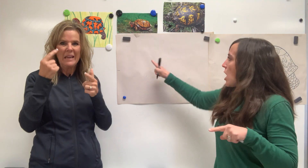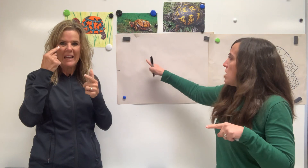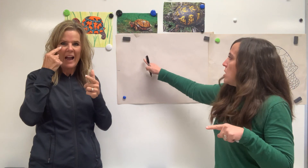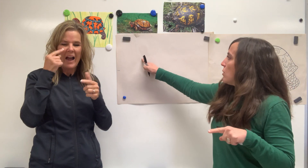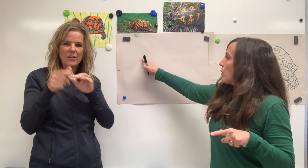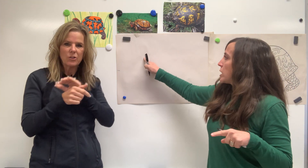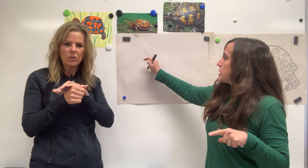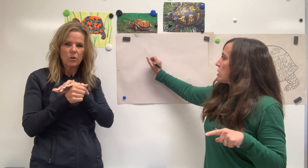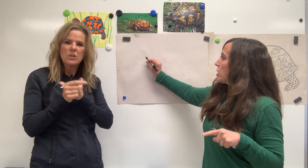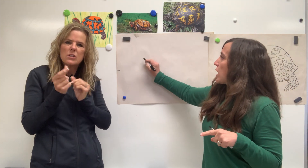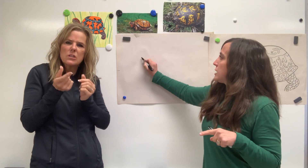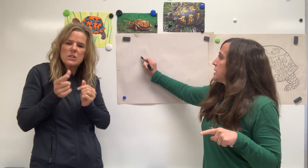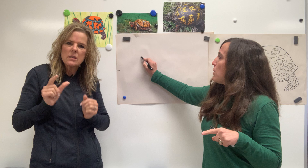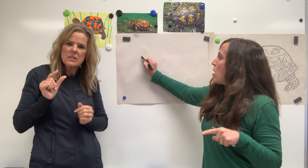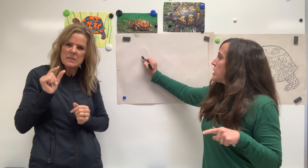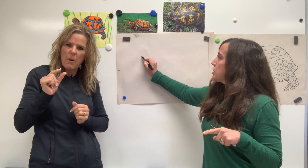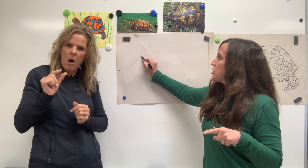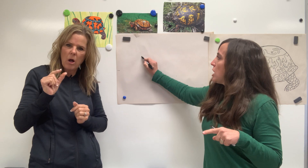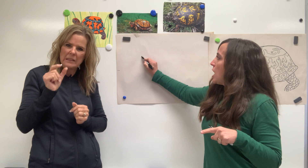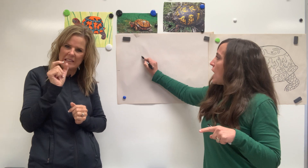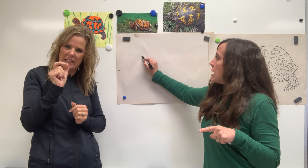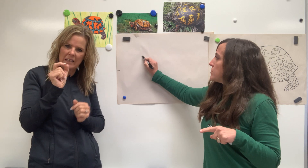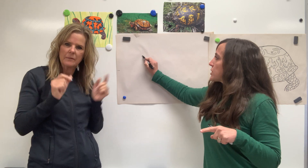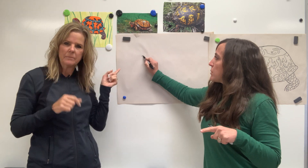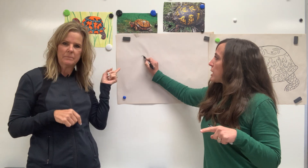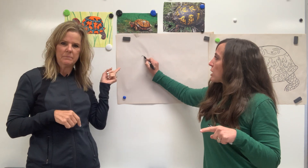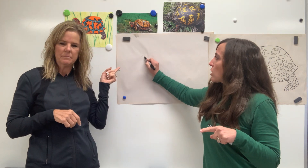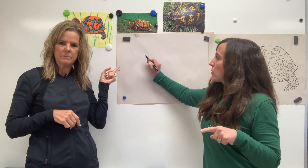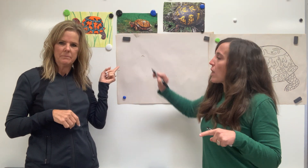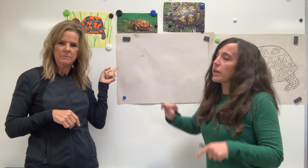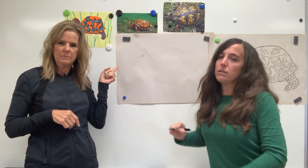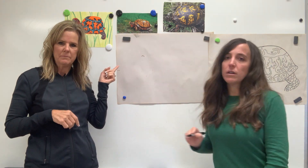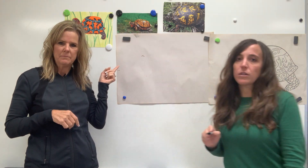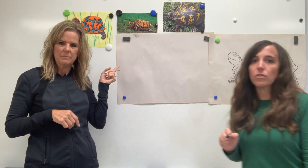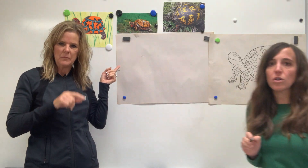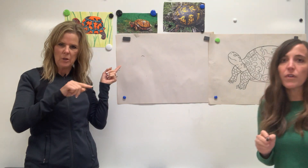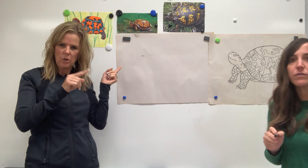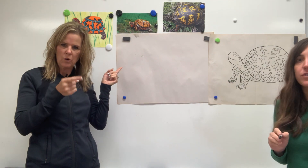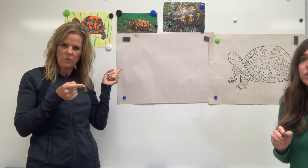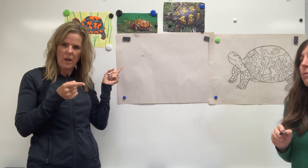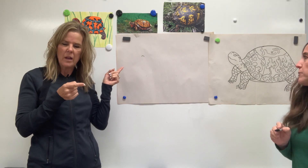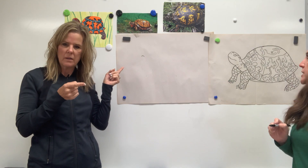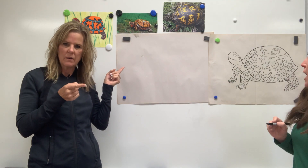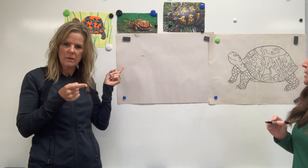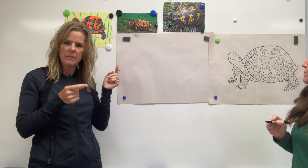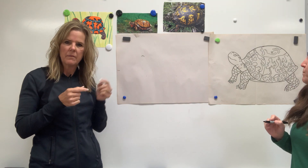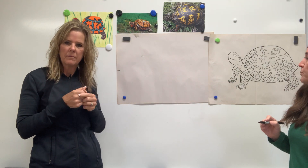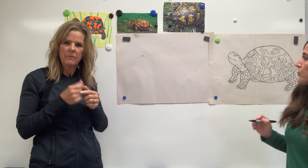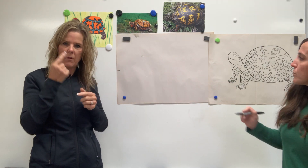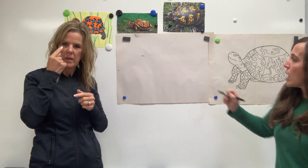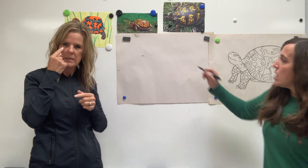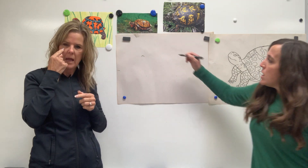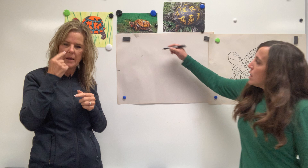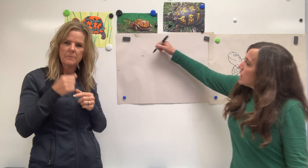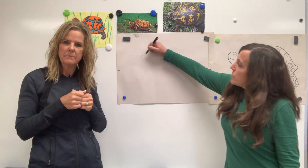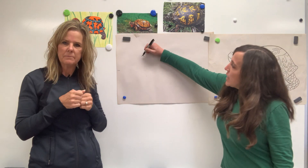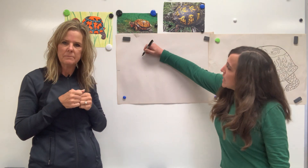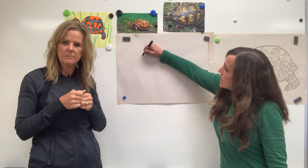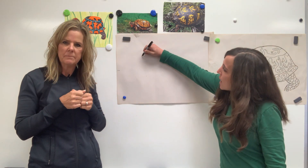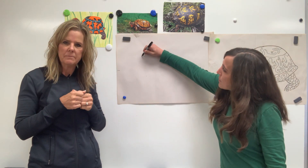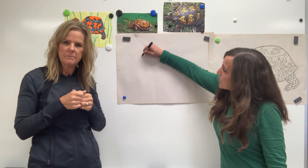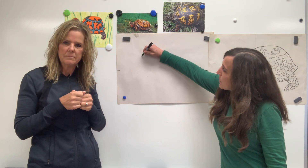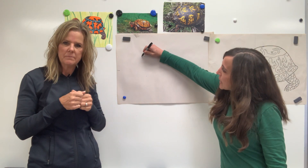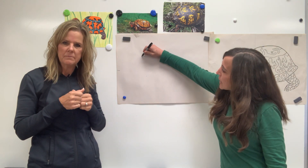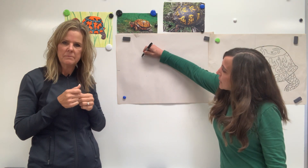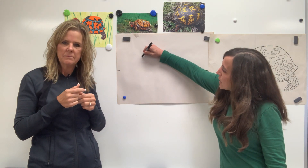before you draw. We're gonna start it kind of smallish. And I'm just gonna make a curved line, a little curved line for the top of his eye.